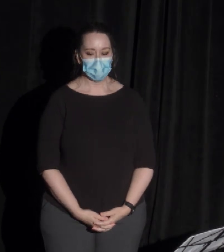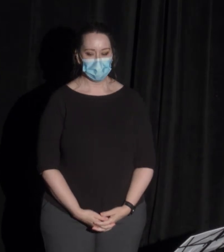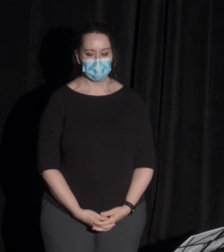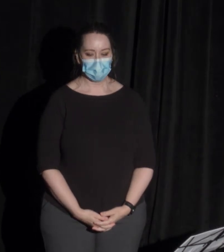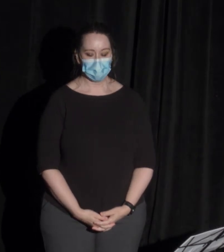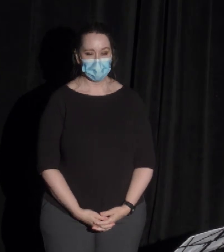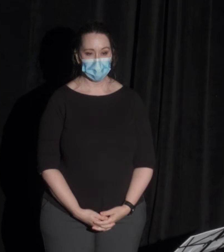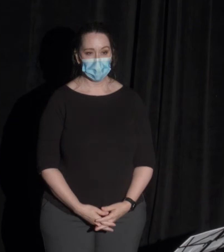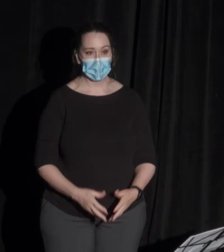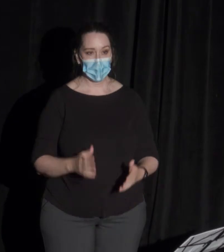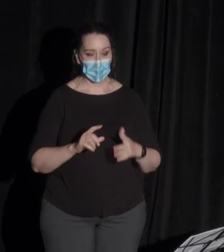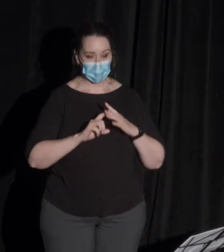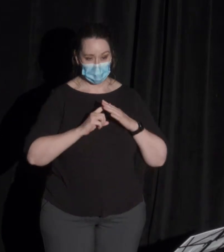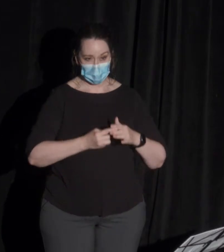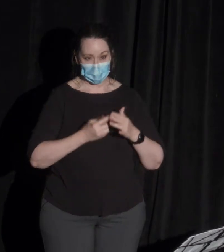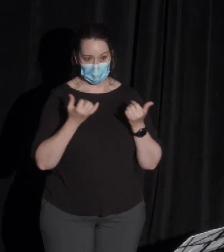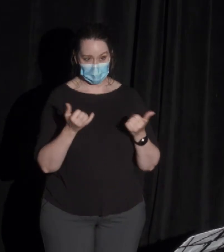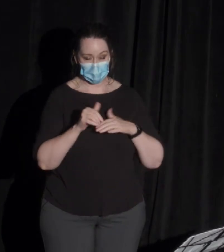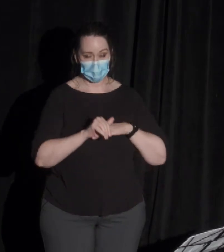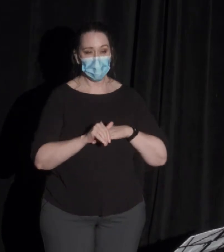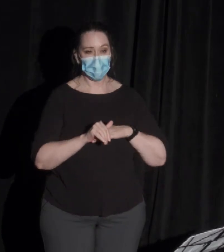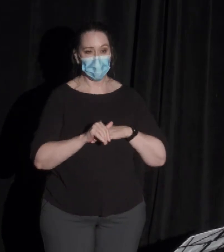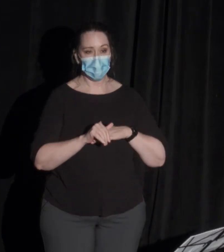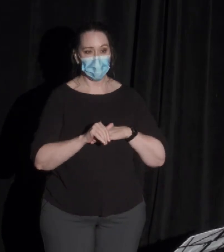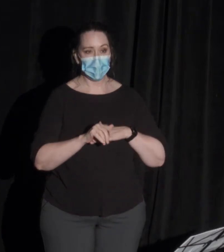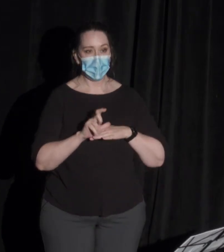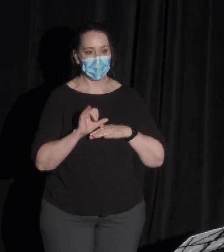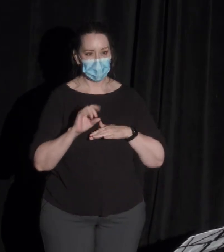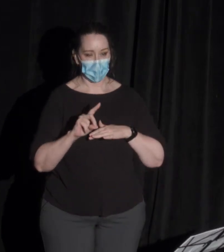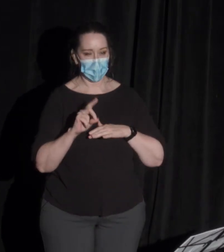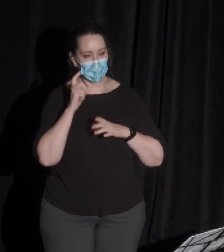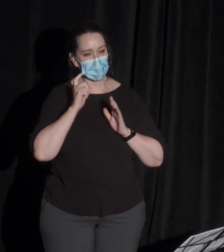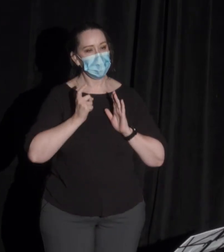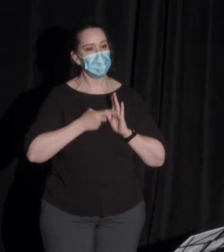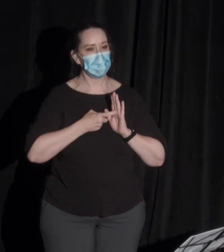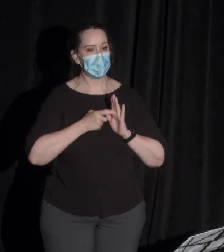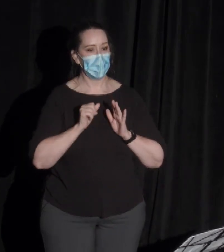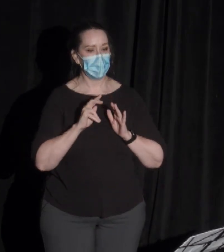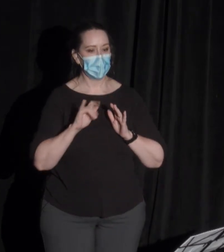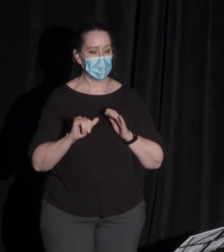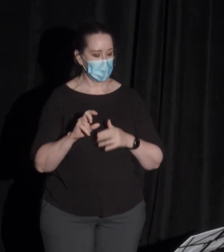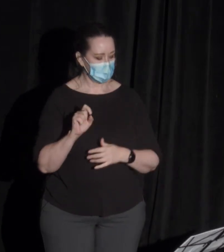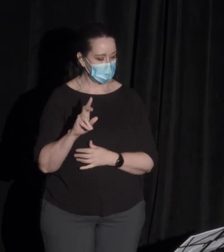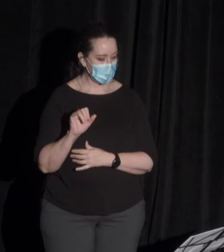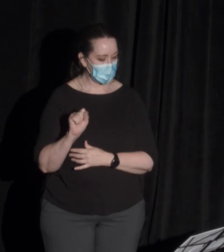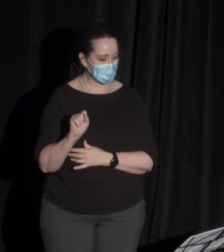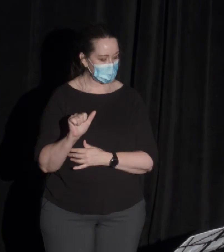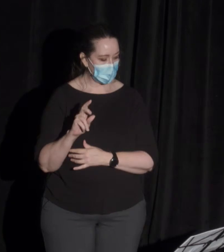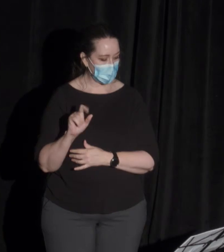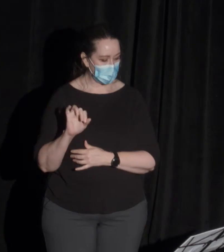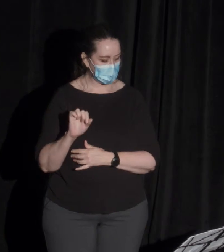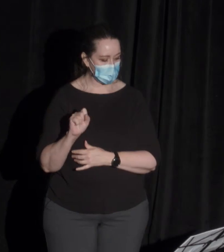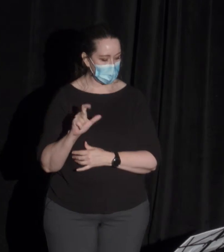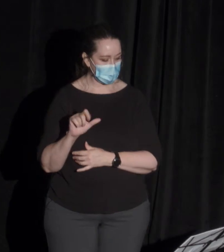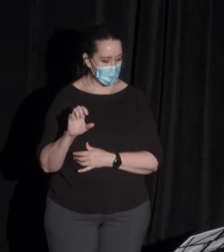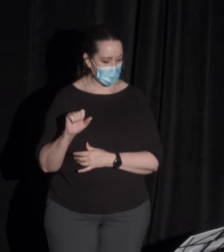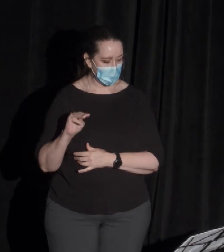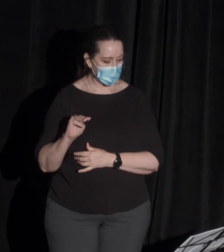We're going to begin tonight with a land acknowledgement from Anthony Tamez and Eowyn Saldana. They're with the Shy